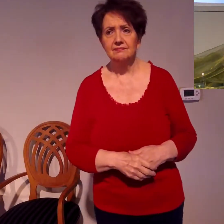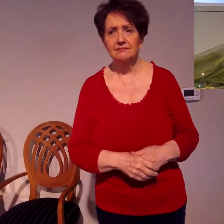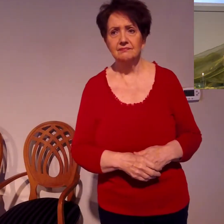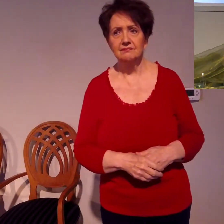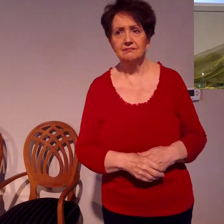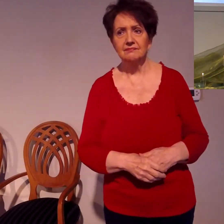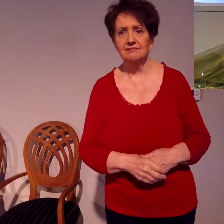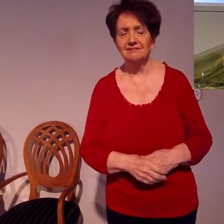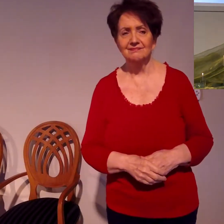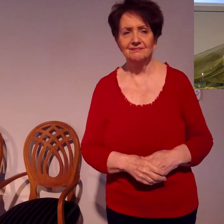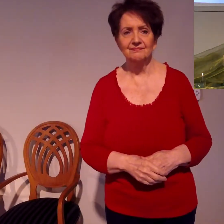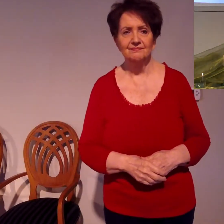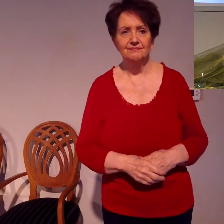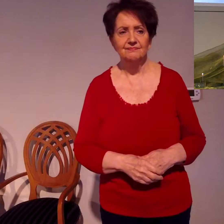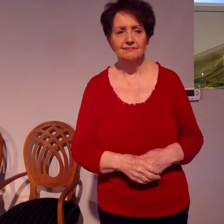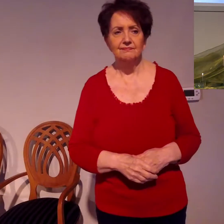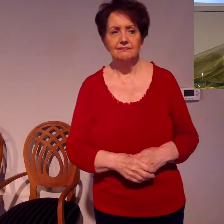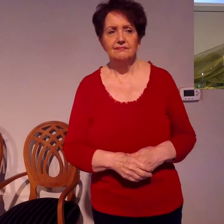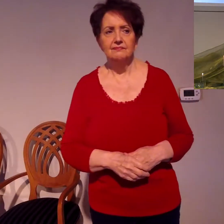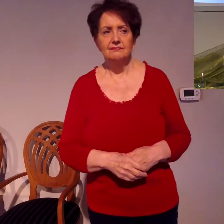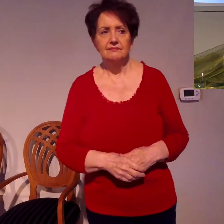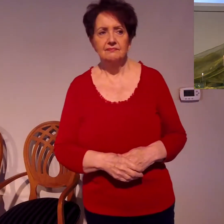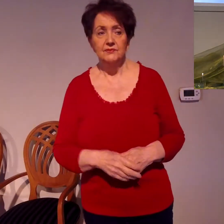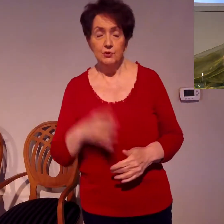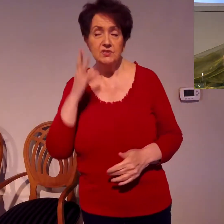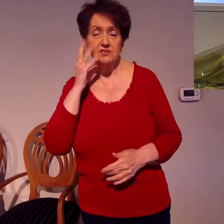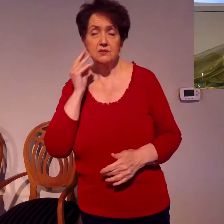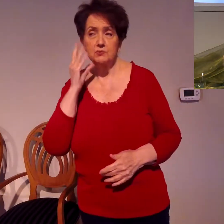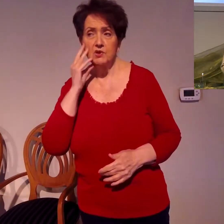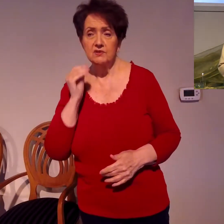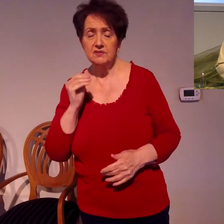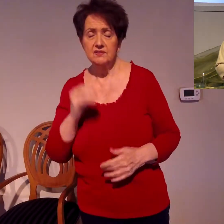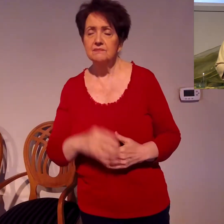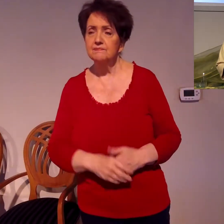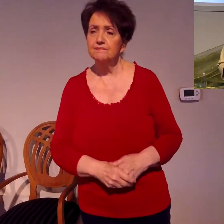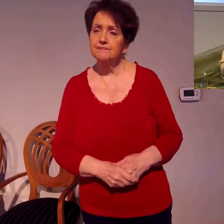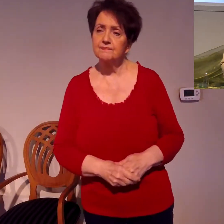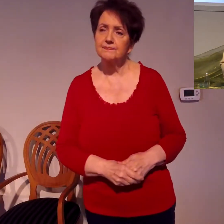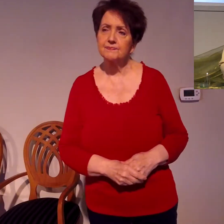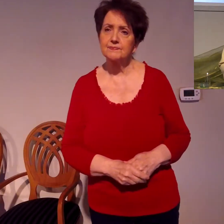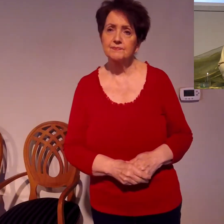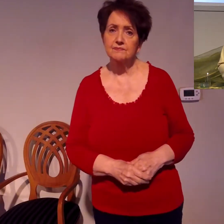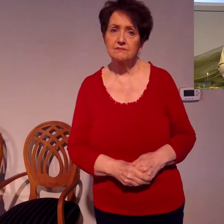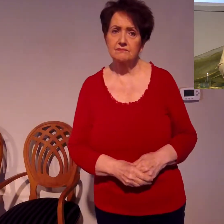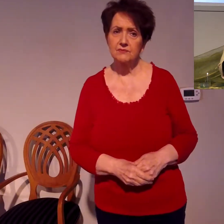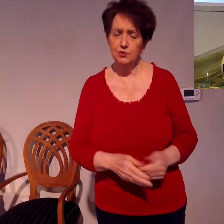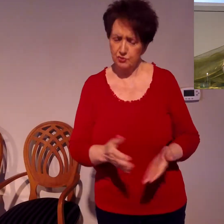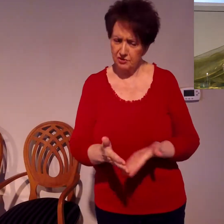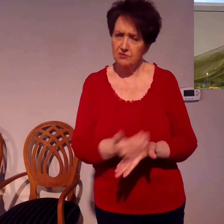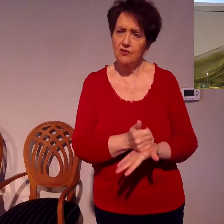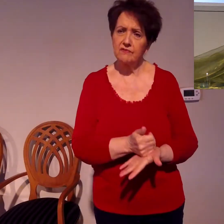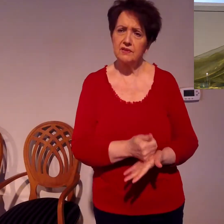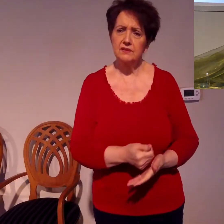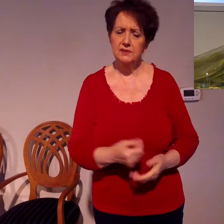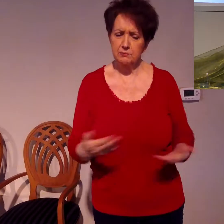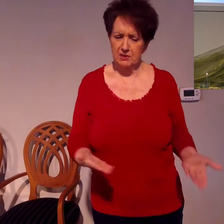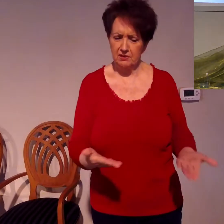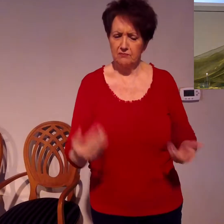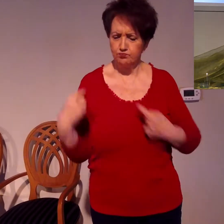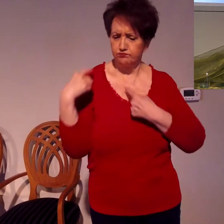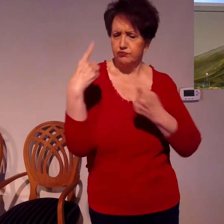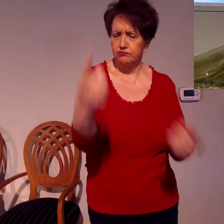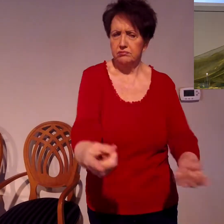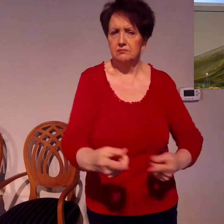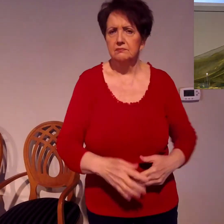do. And that you get to experience that. And you're entitled to it. And it's been here all along.